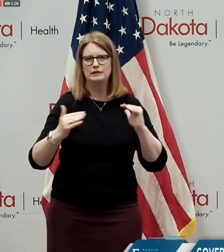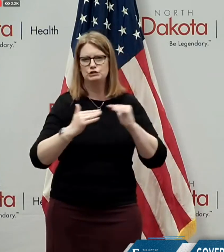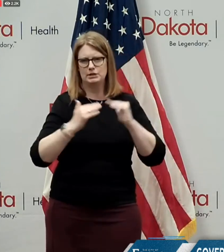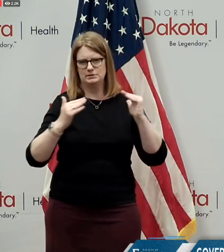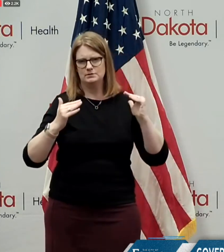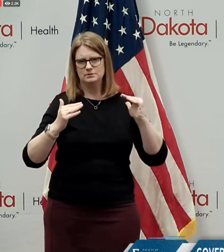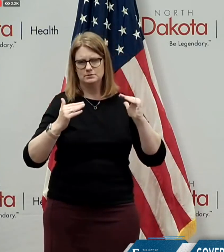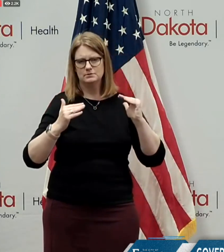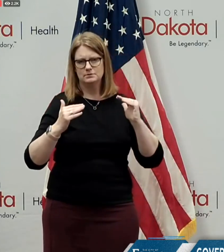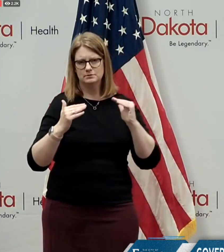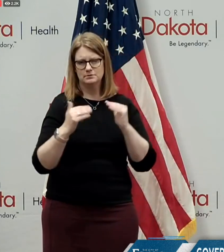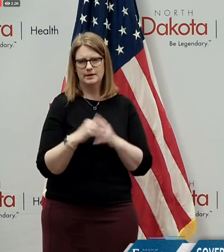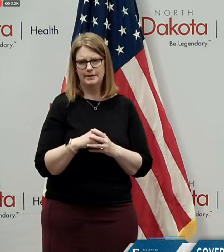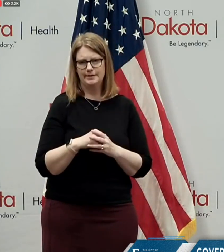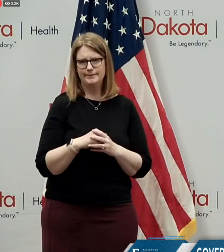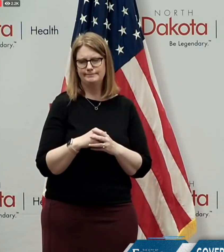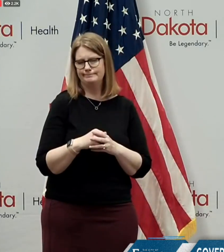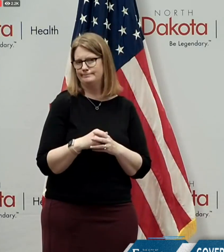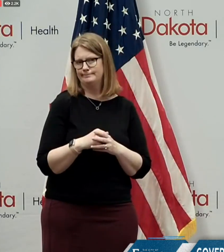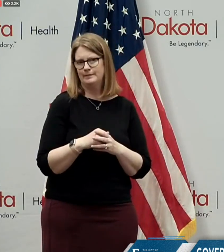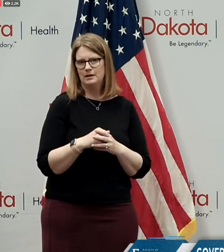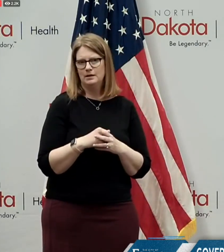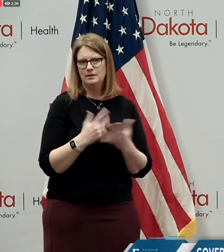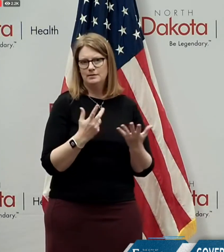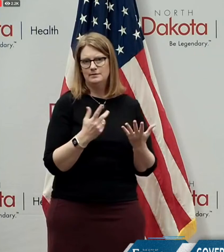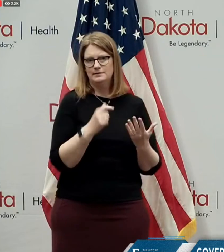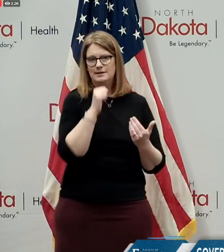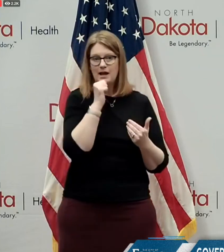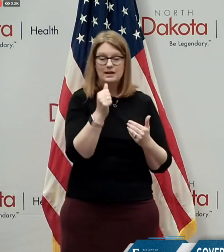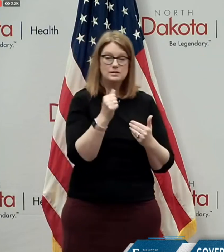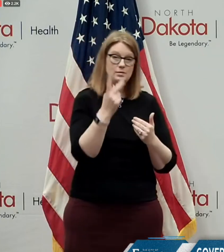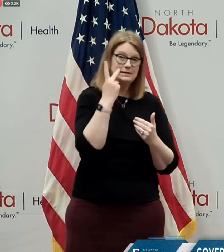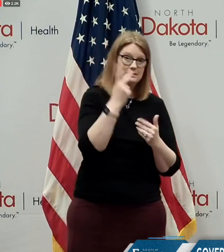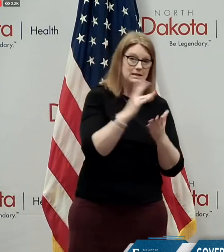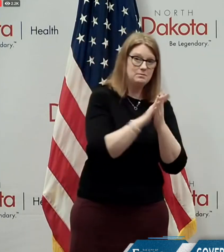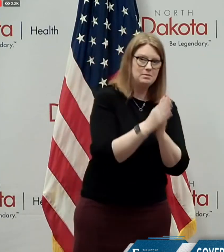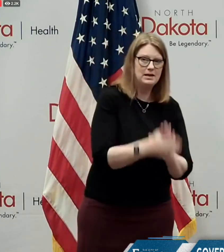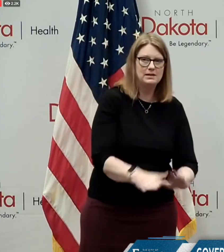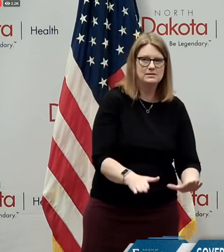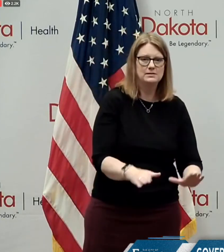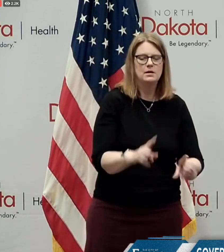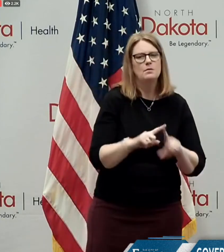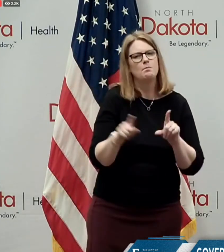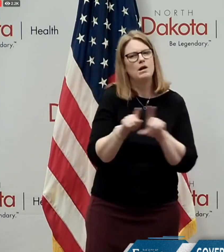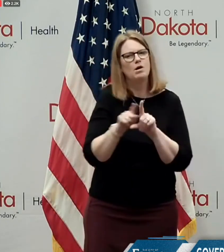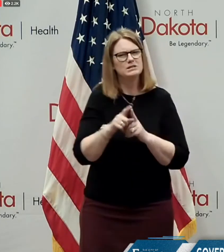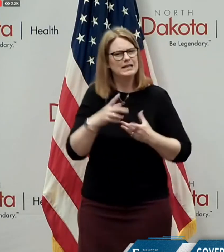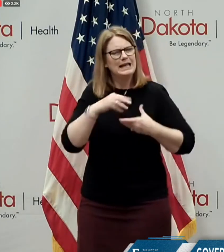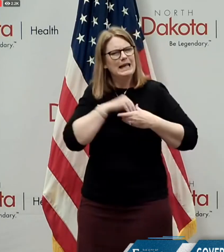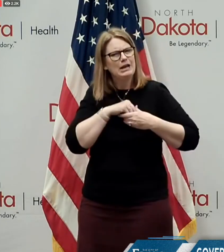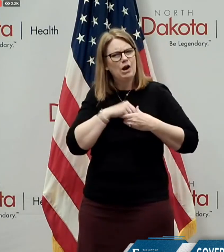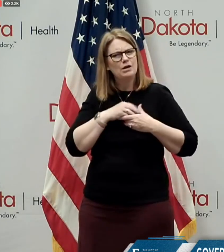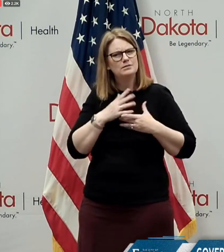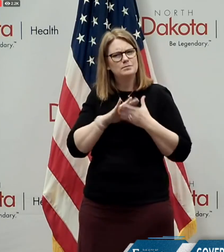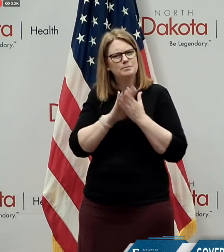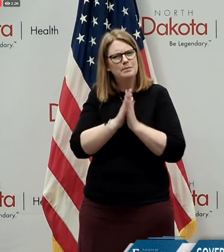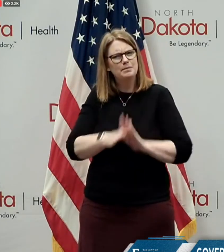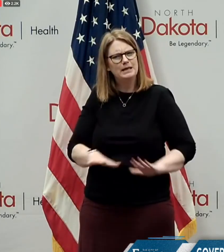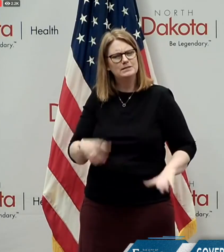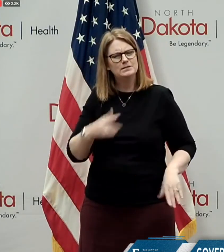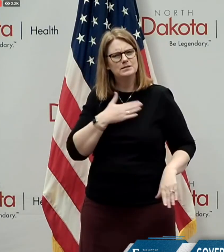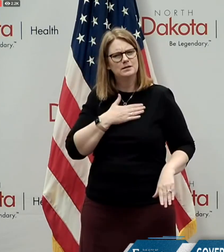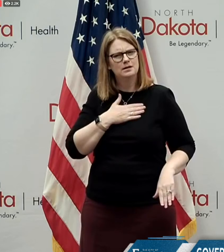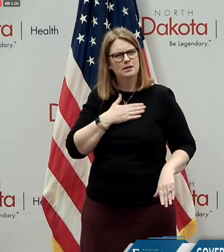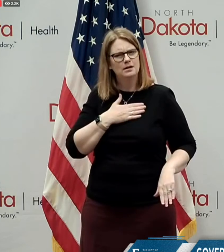with, not just as we pursue peace, but with peace in our hearts as we do that. And I just have got nothing but positive things to